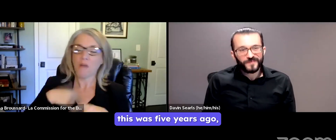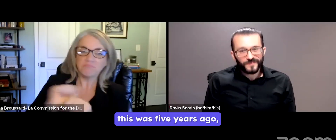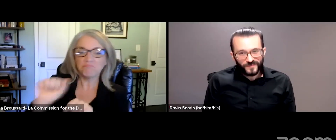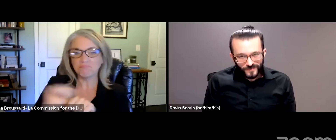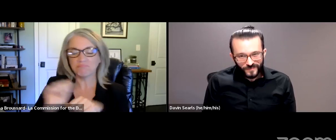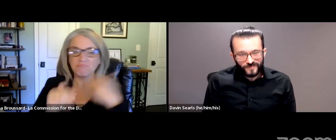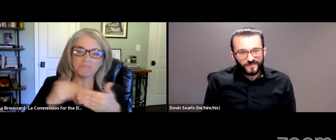ago,